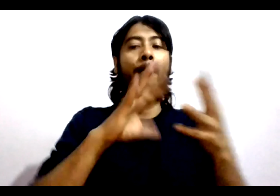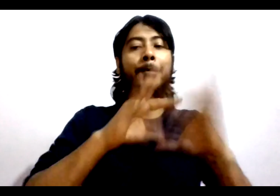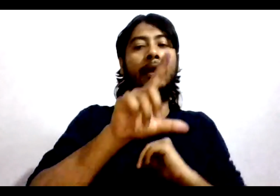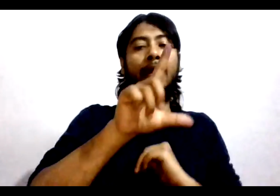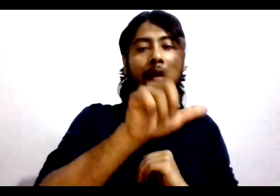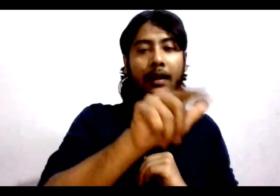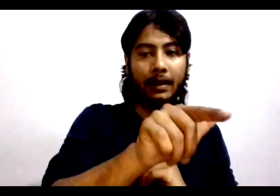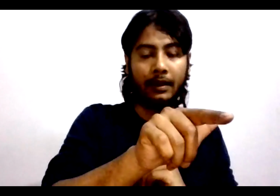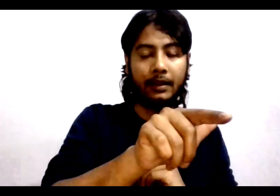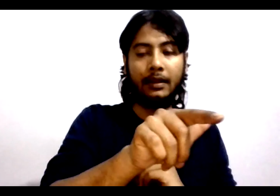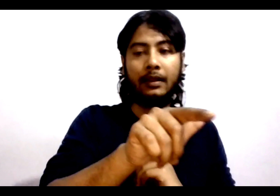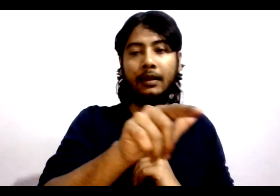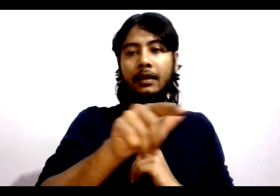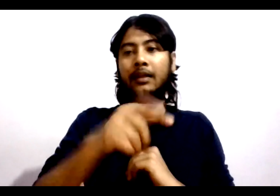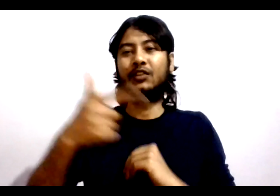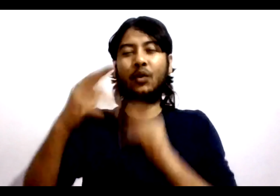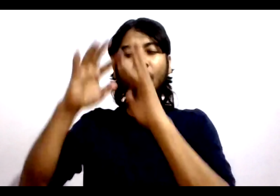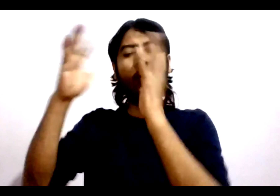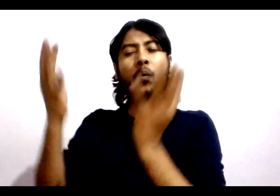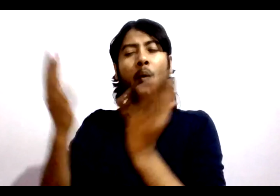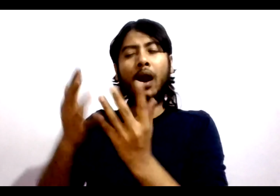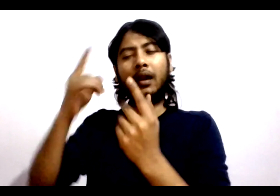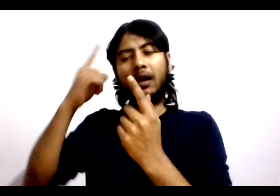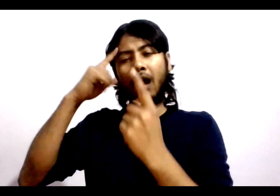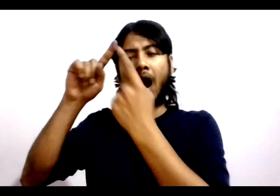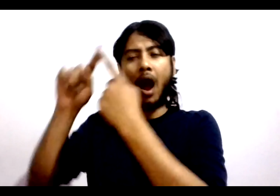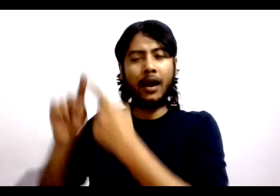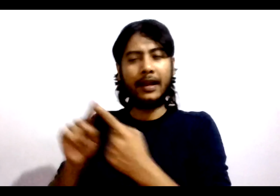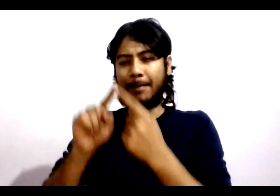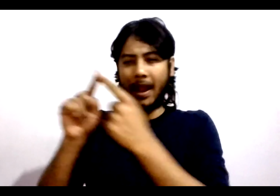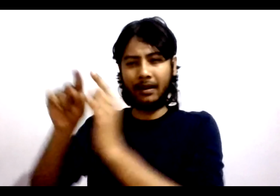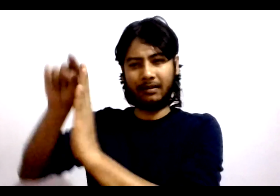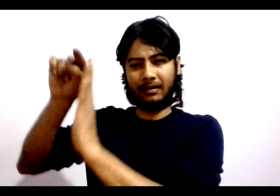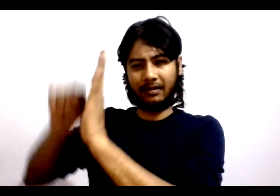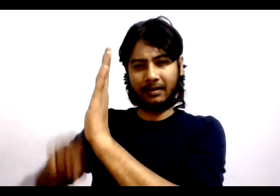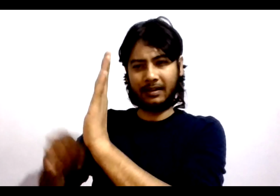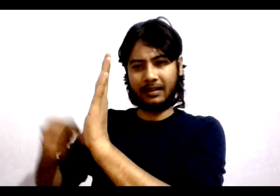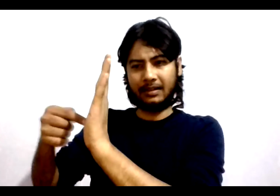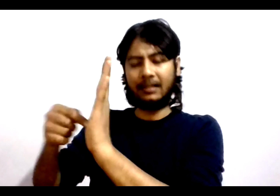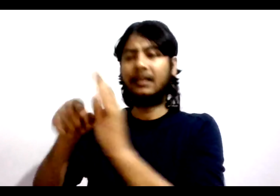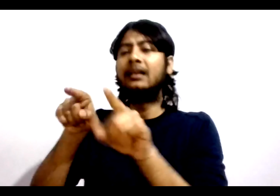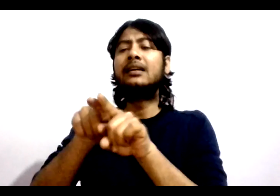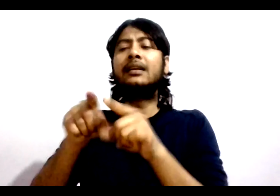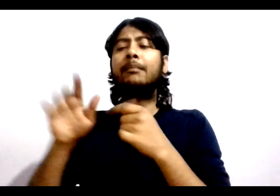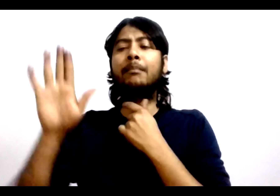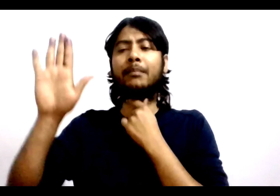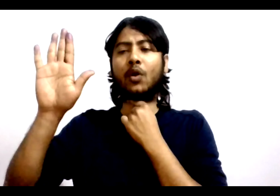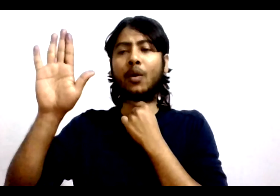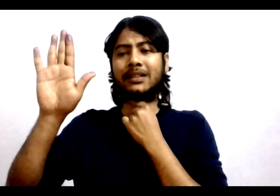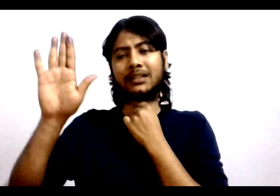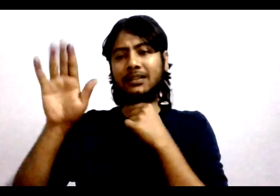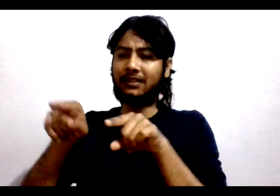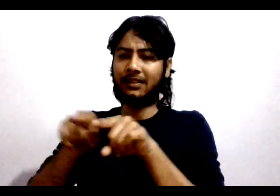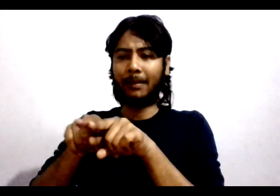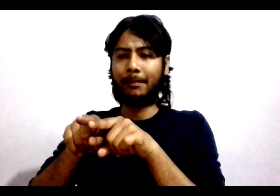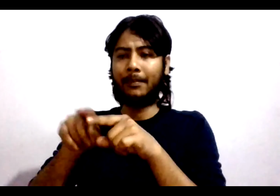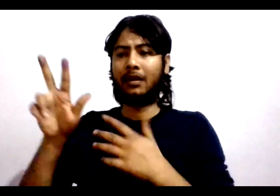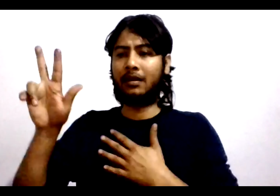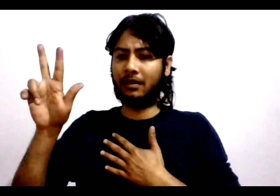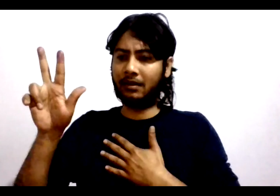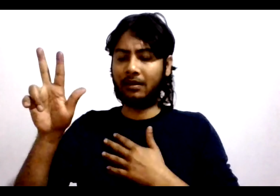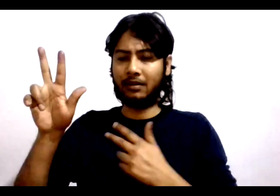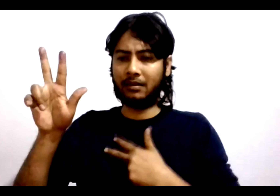actually promises which need to be put into the legal terminology and in form of